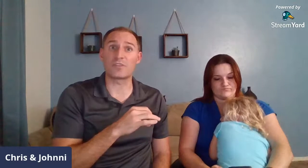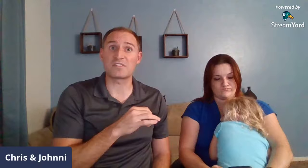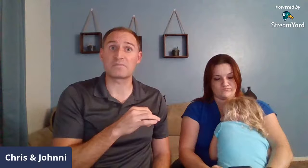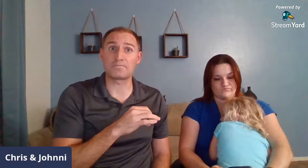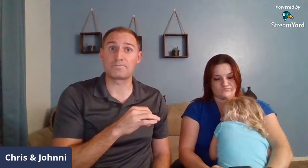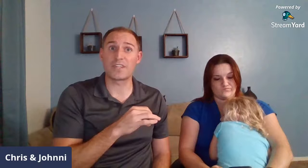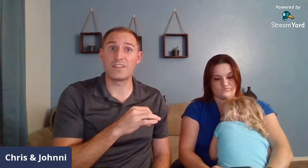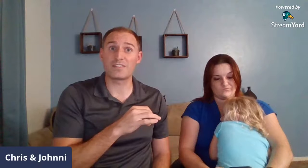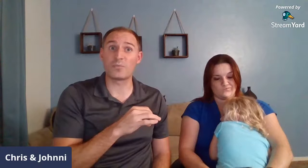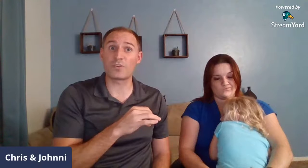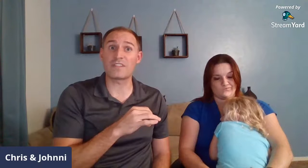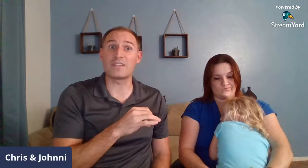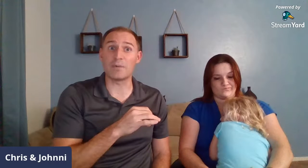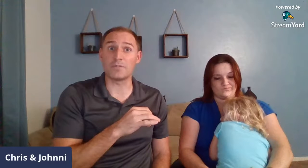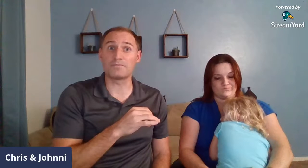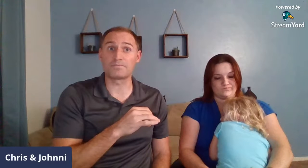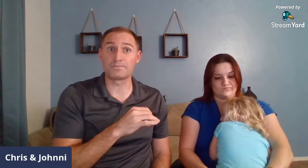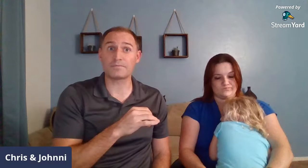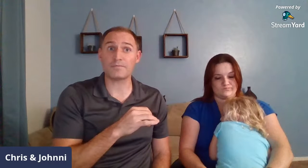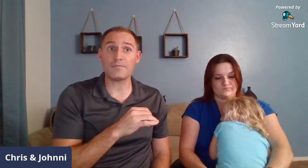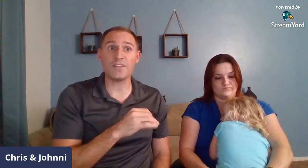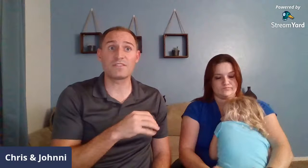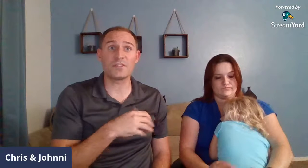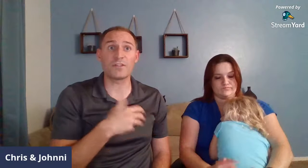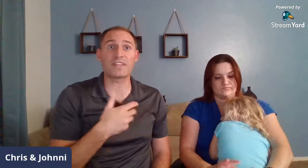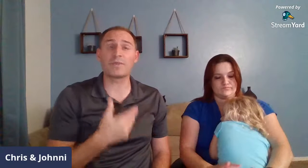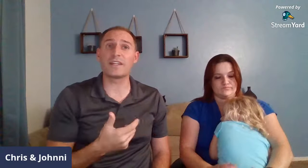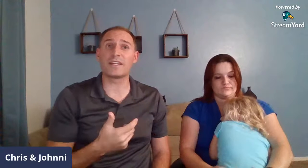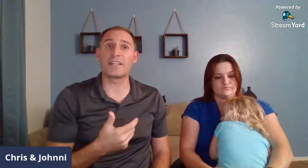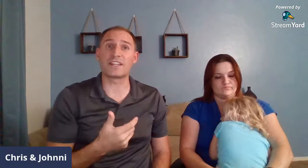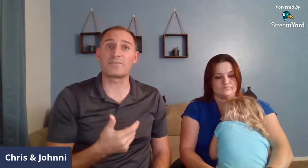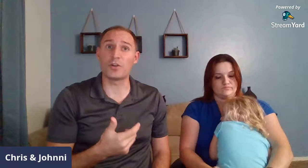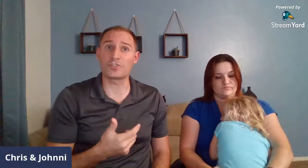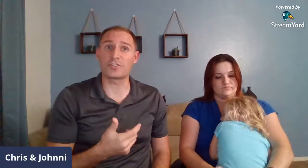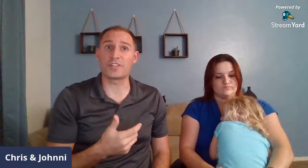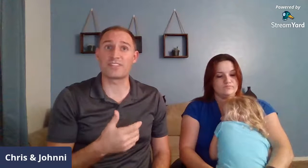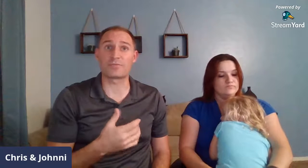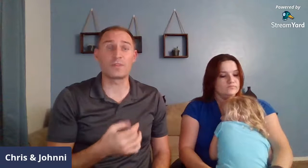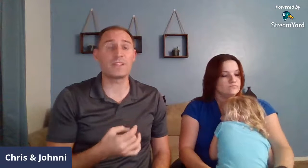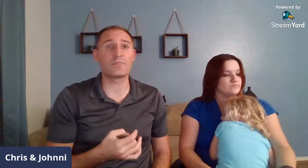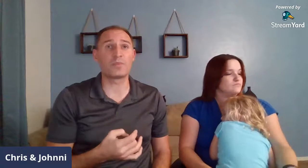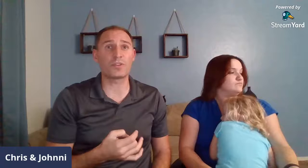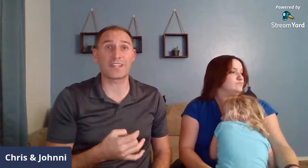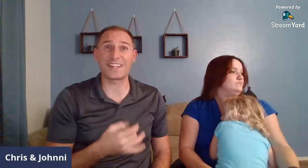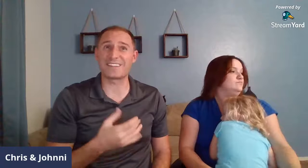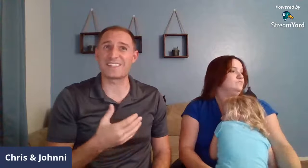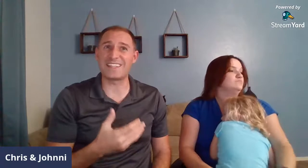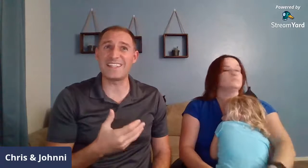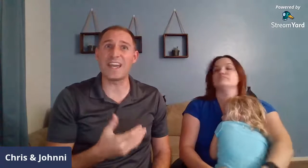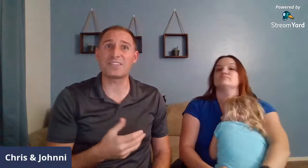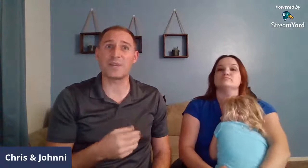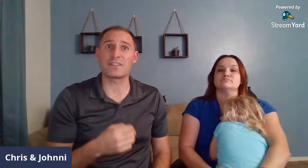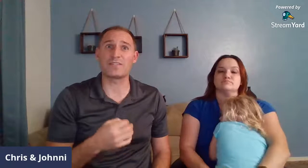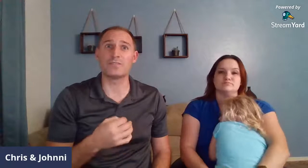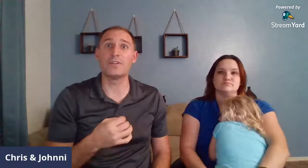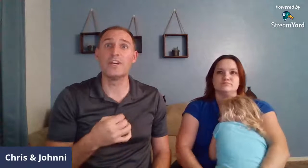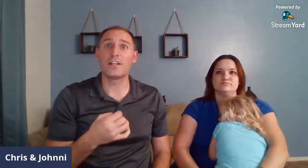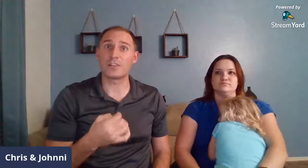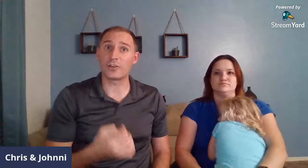words. So more than double. So that's why exposure is really important, and it's a key aspect to learning a